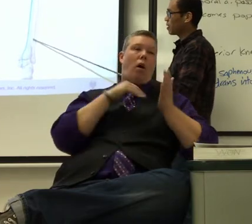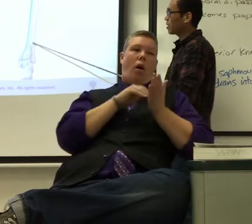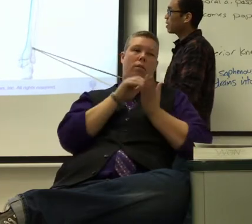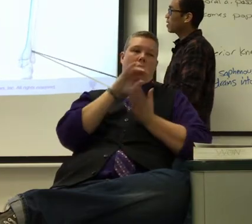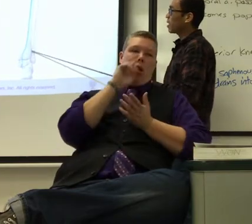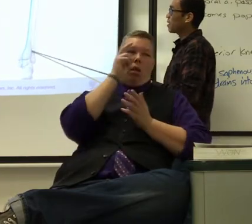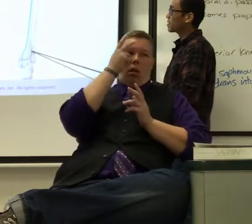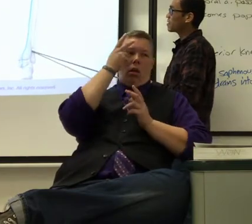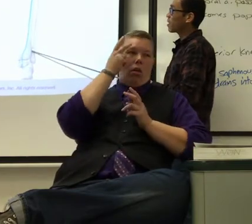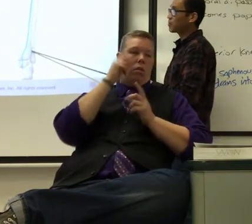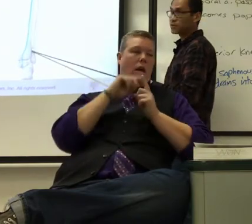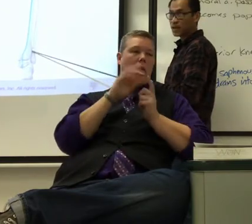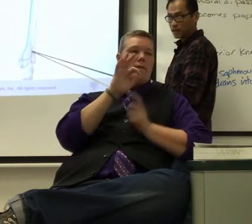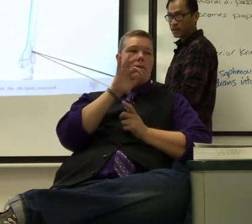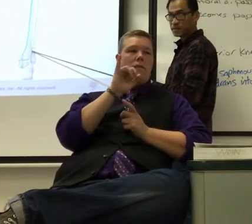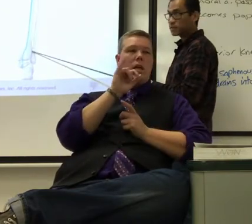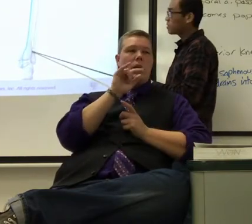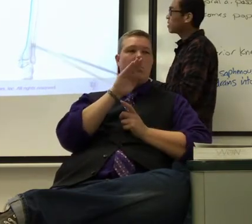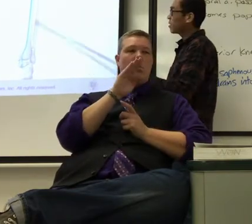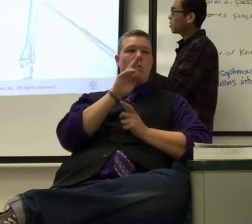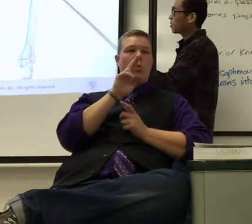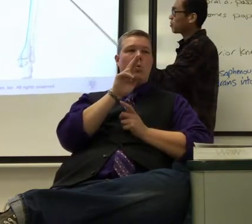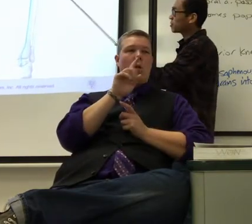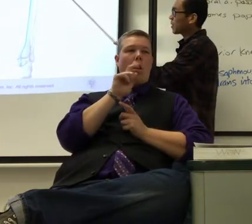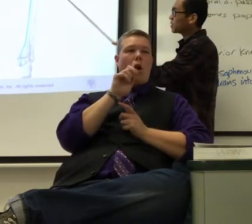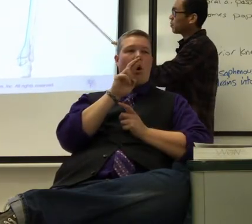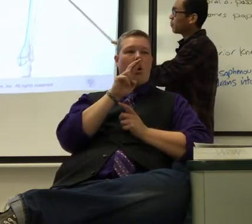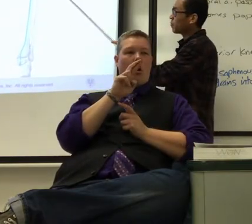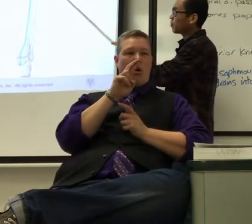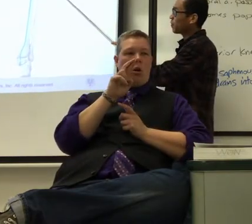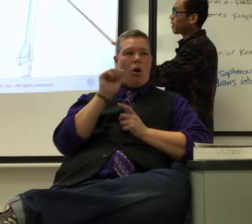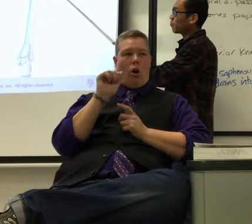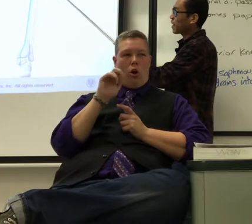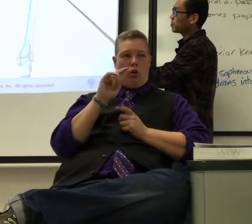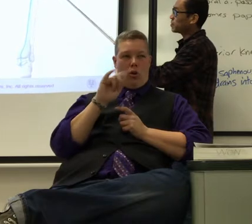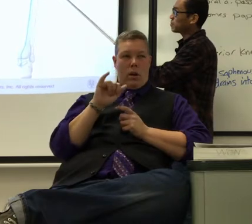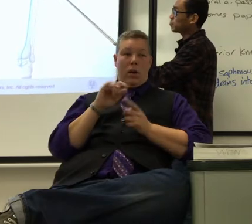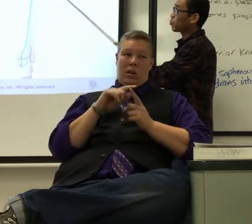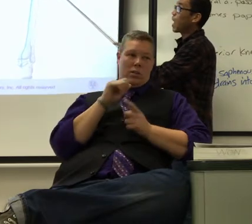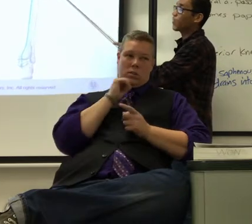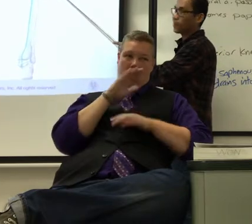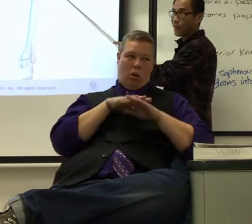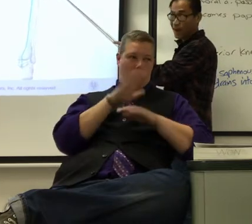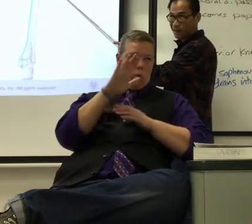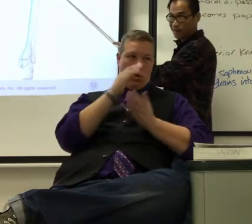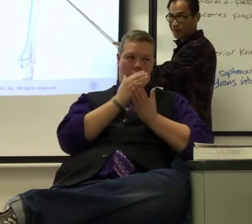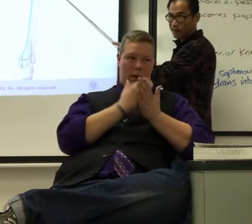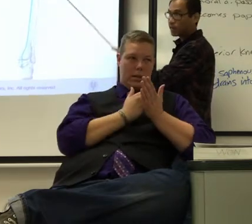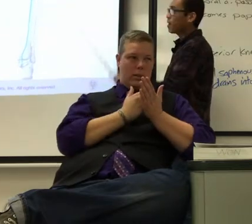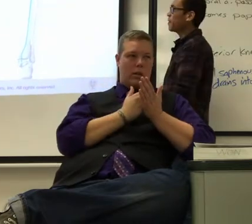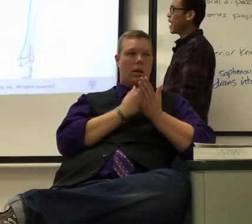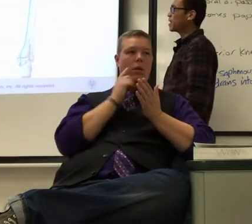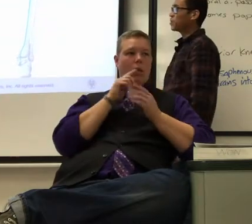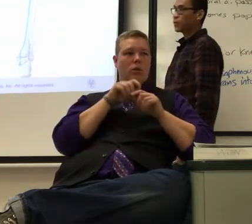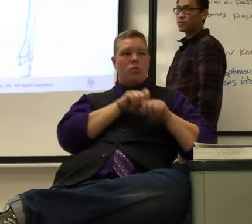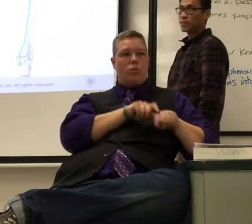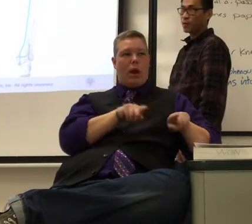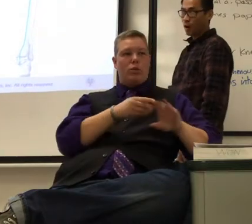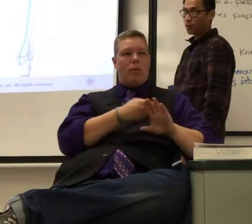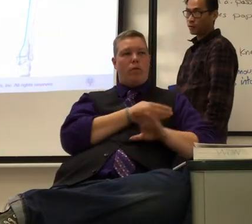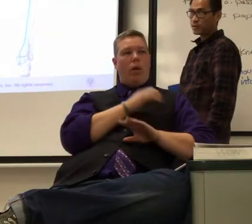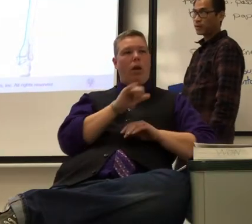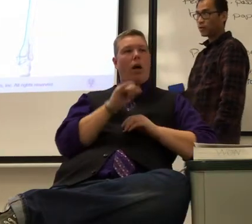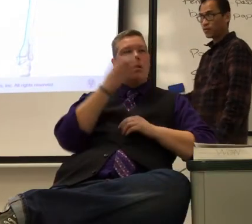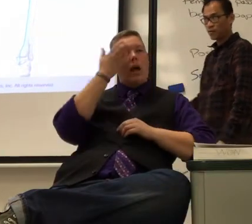artery. That's not on your study list. You're responsible for the one that branches prior to that. The anterior